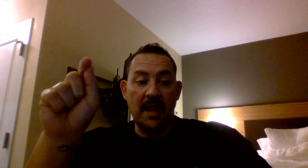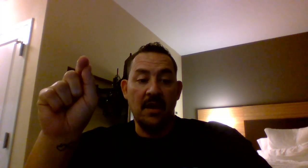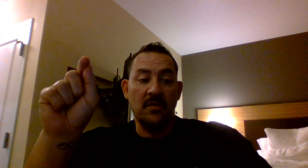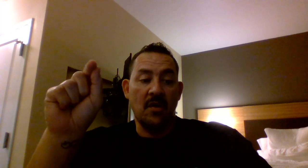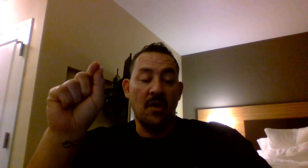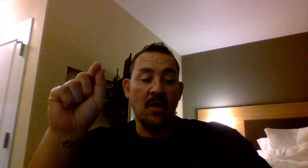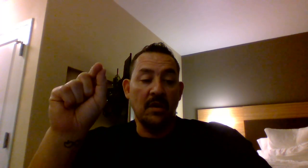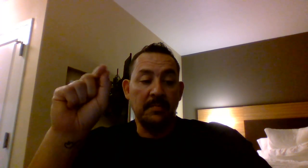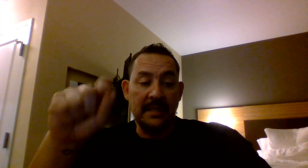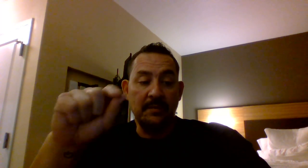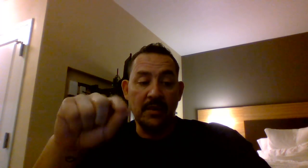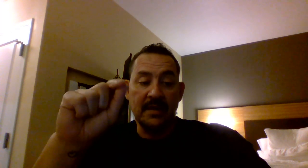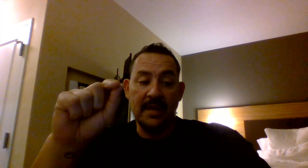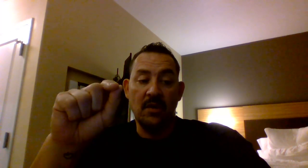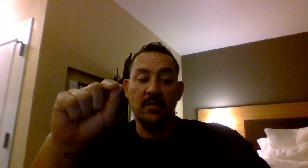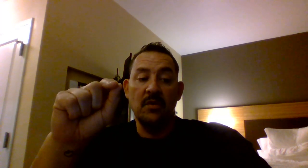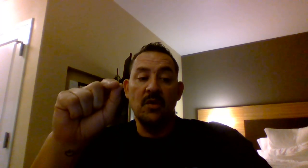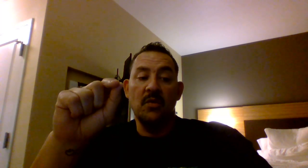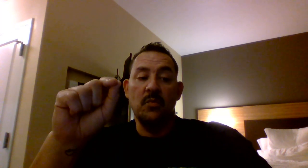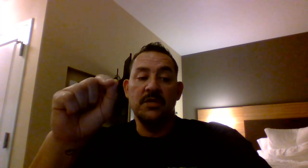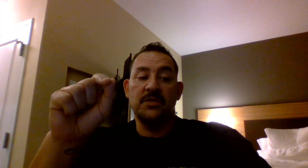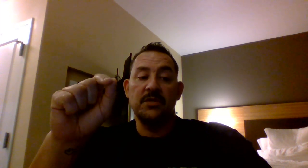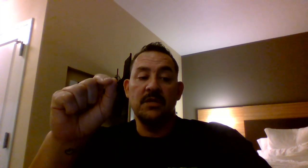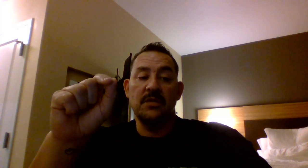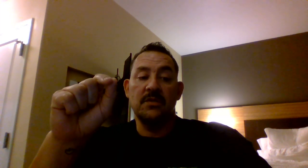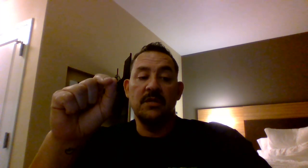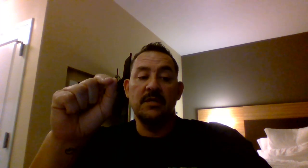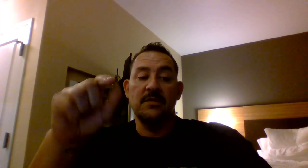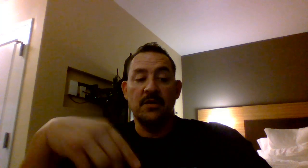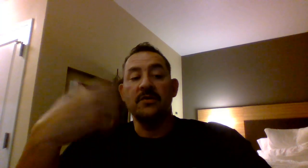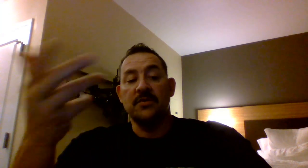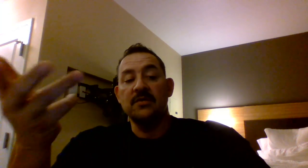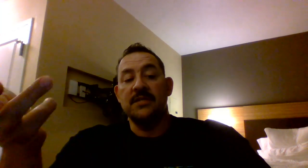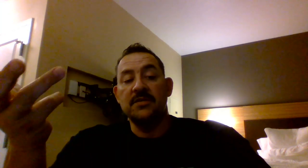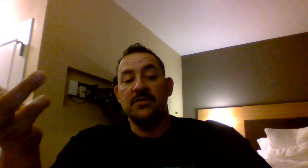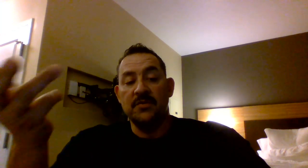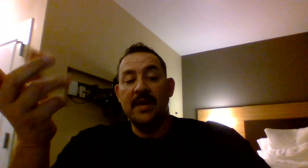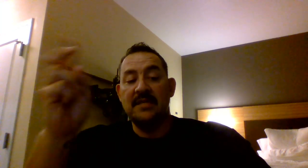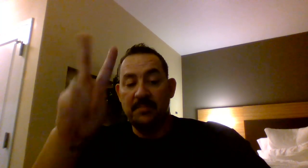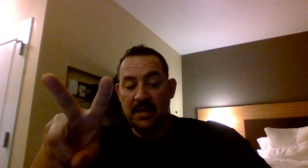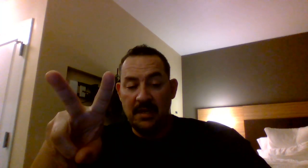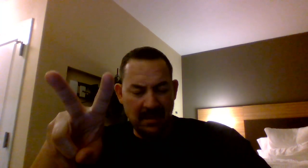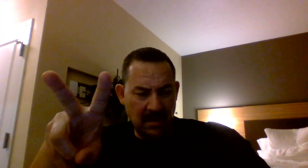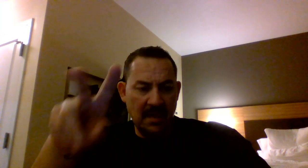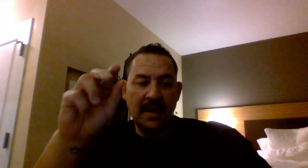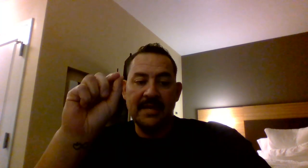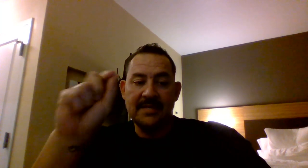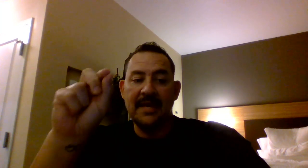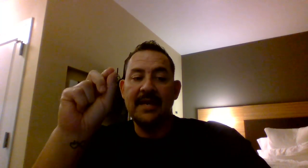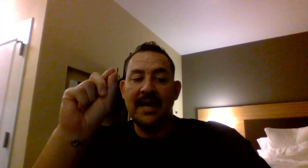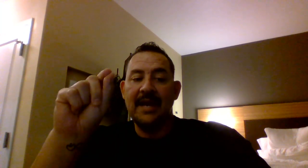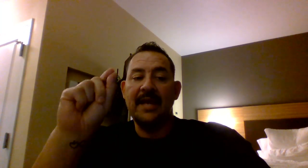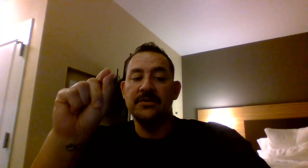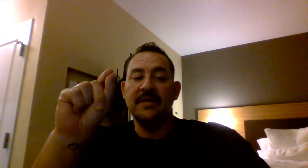and are completely broken down, which in turn turns into 2 ATP and 10 highly energized